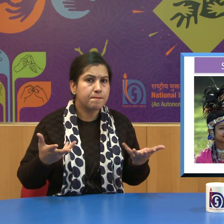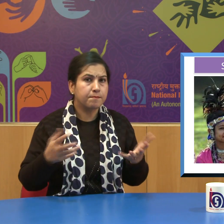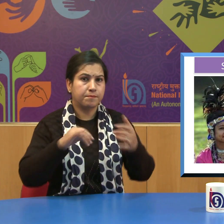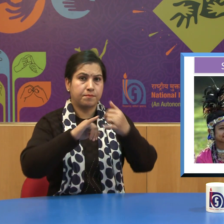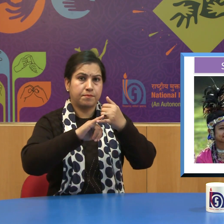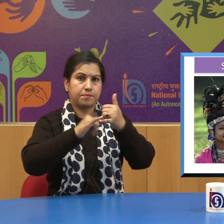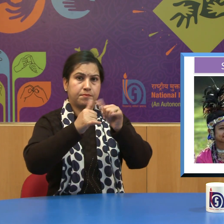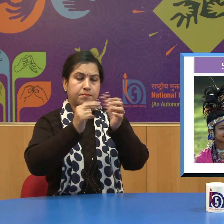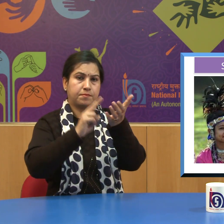Santol